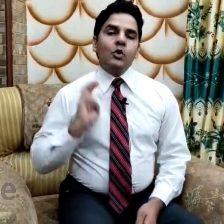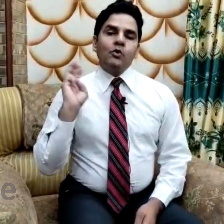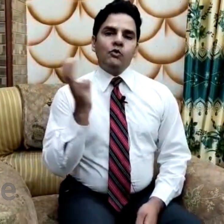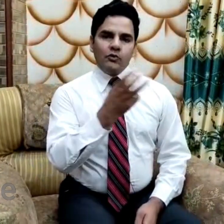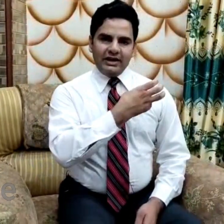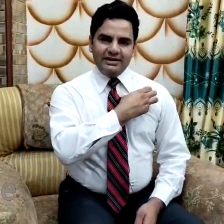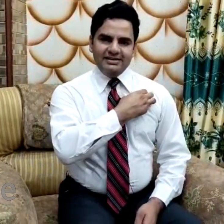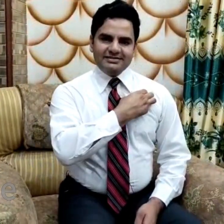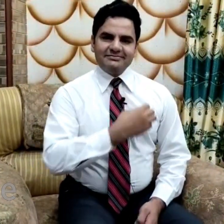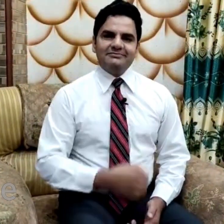we,